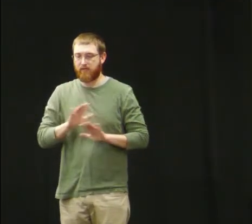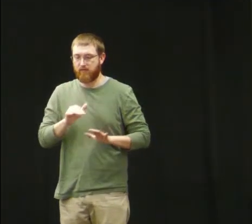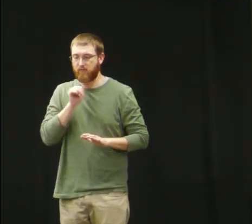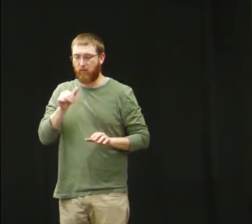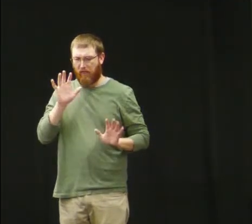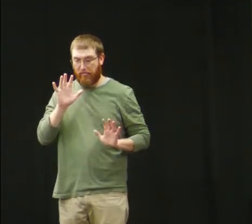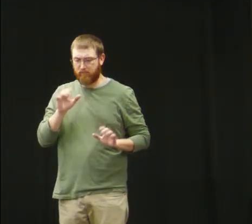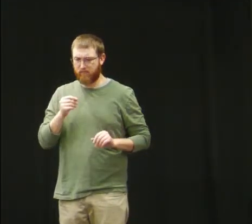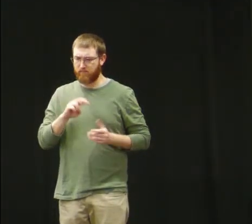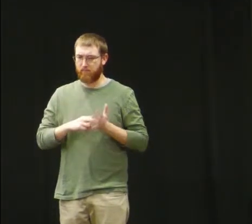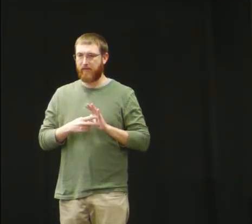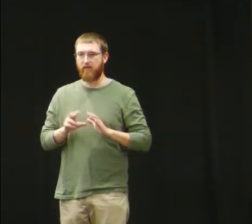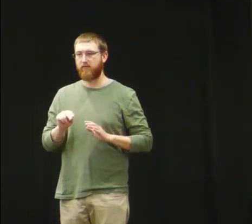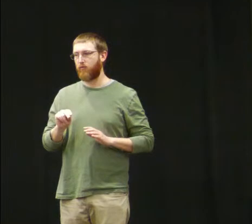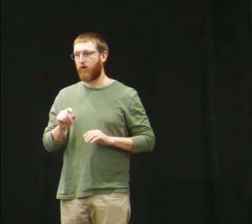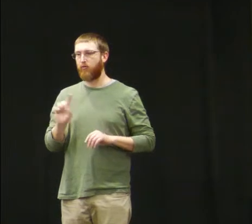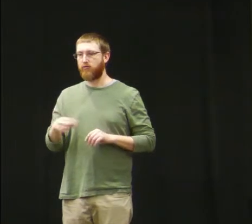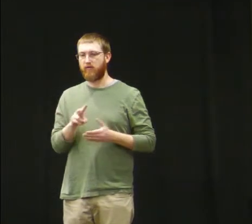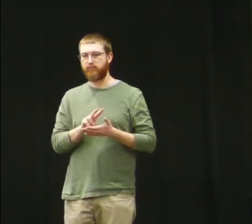up.